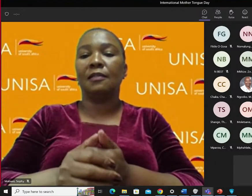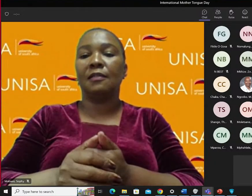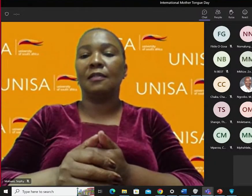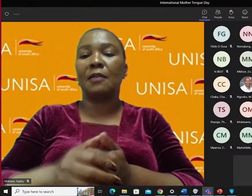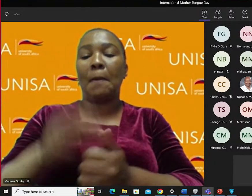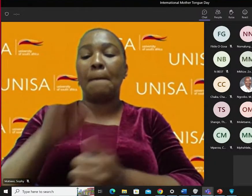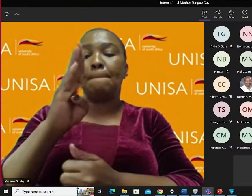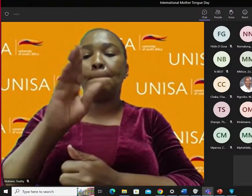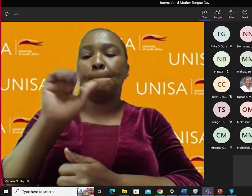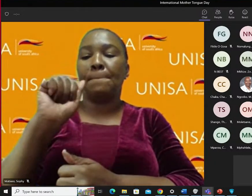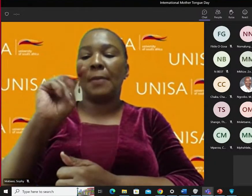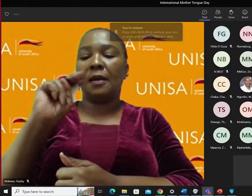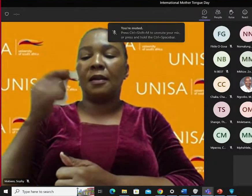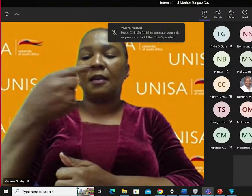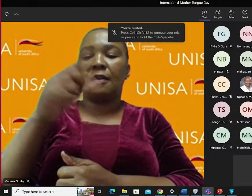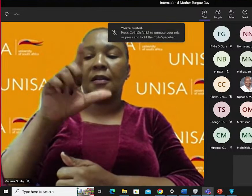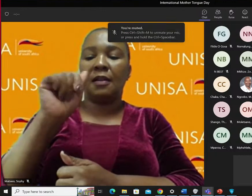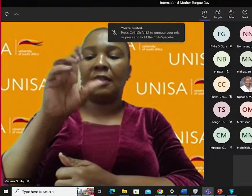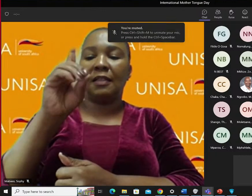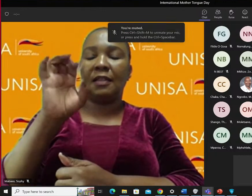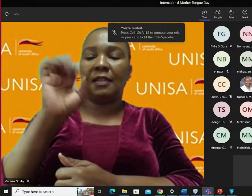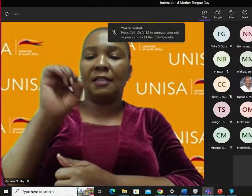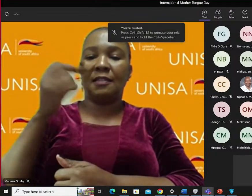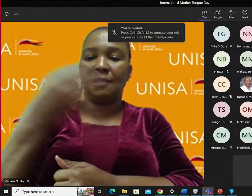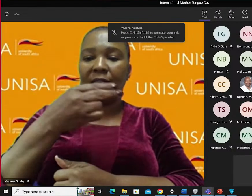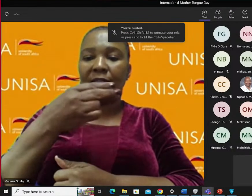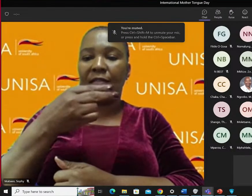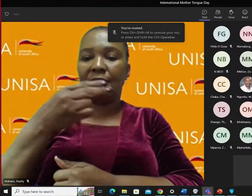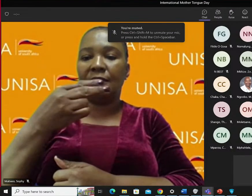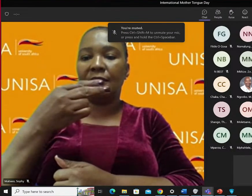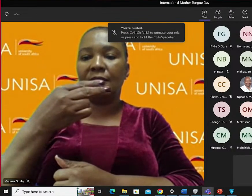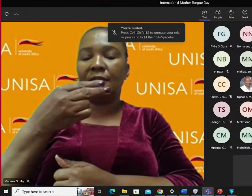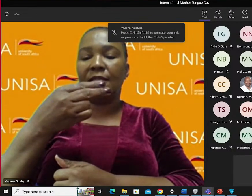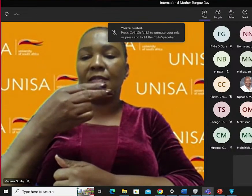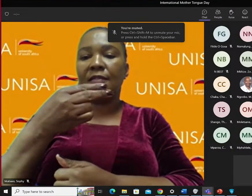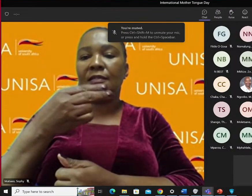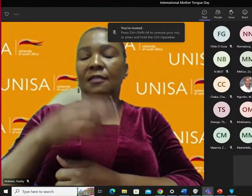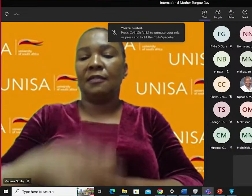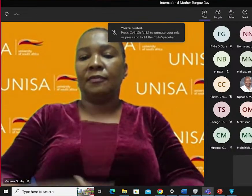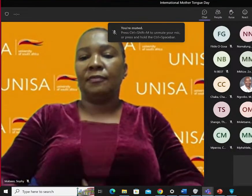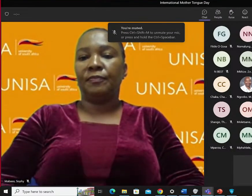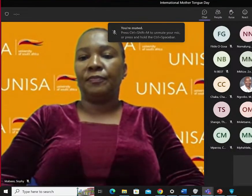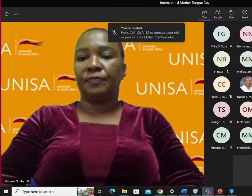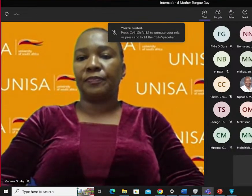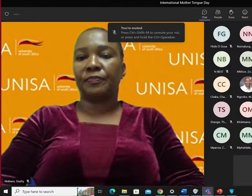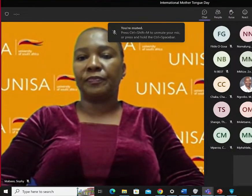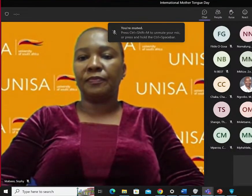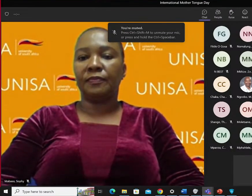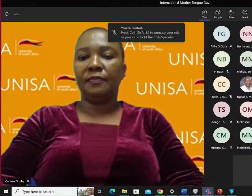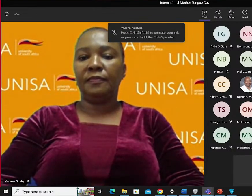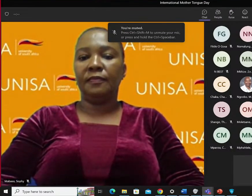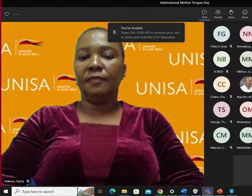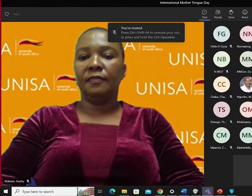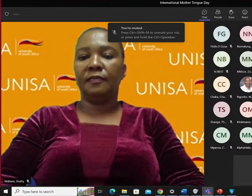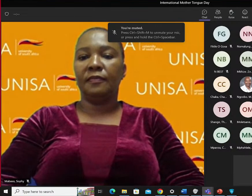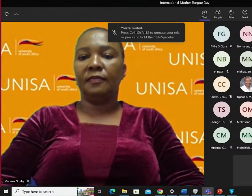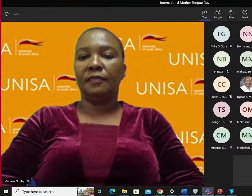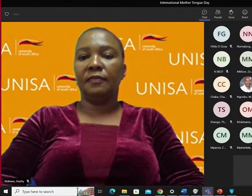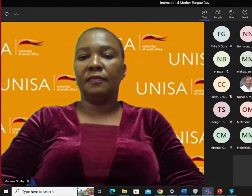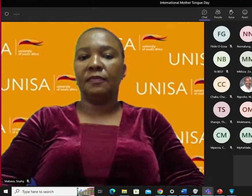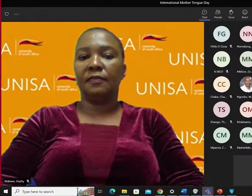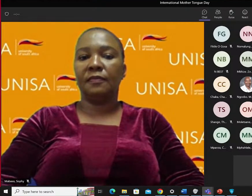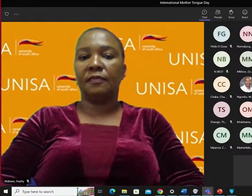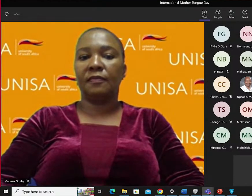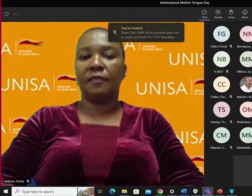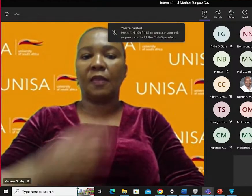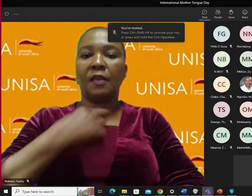Bangladesh and the movement that started this day, because this day started in